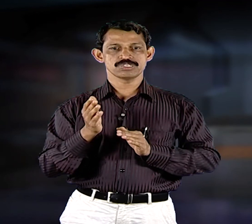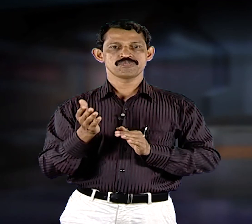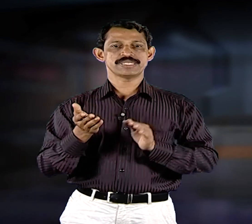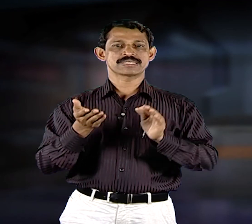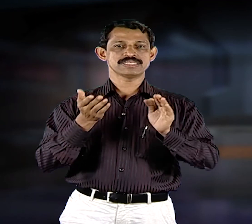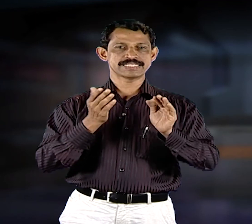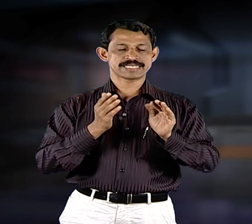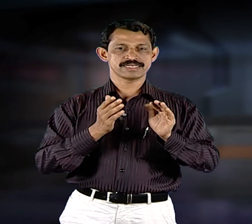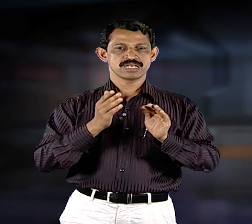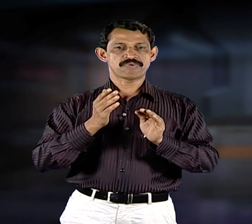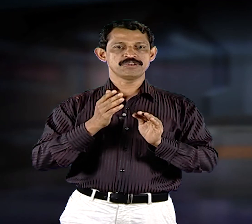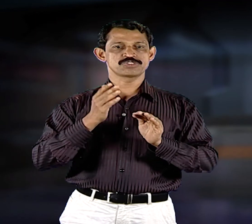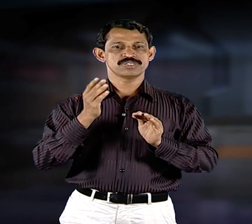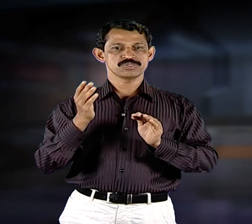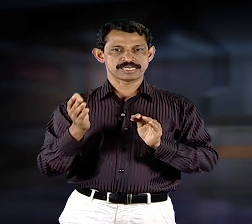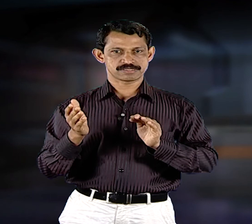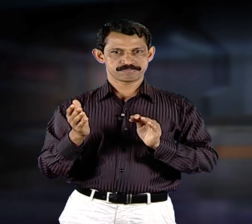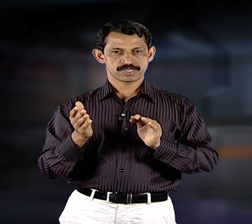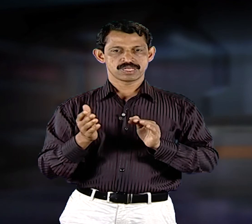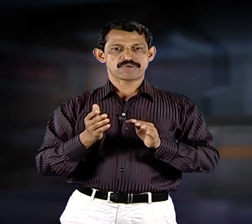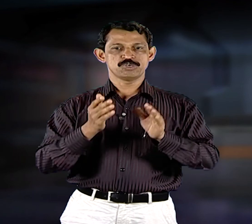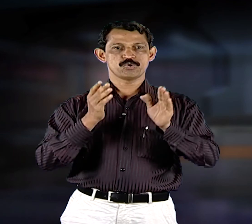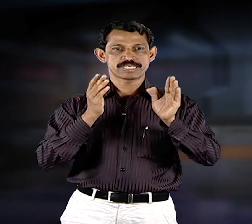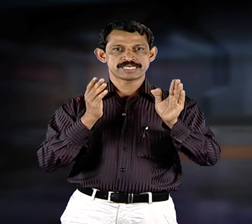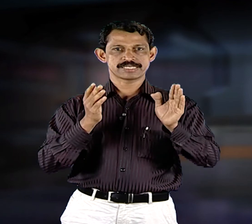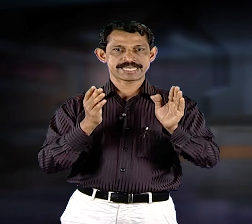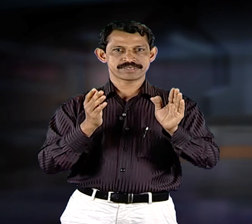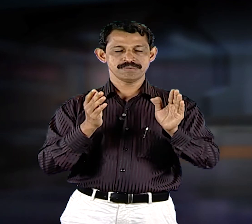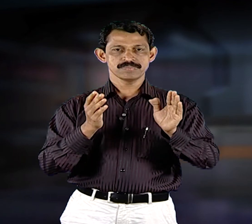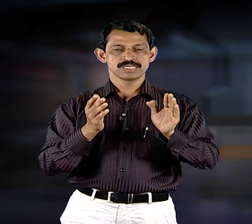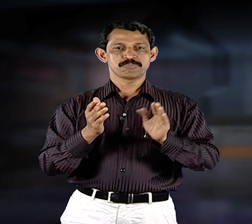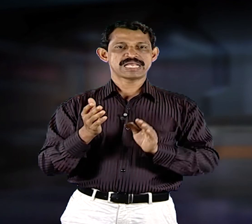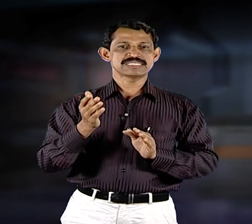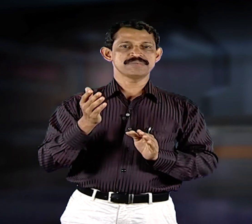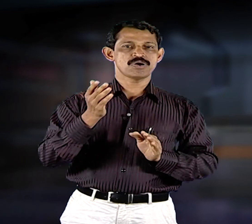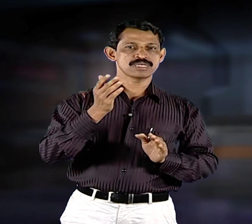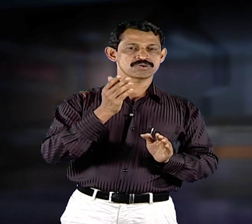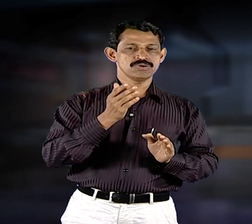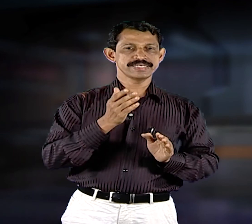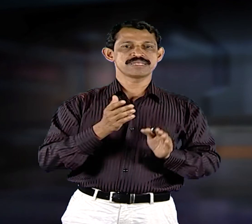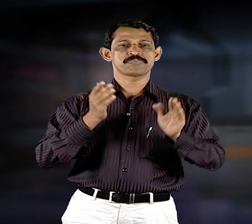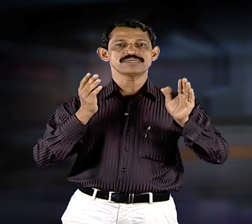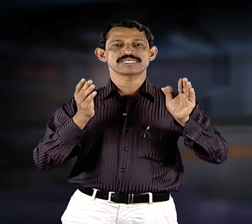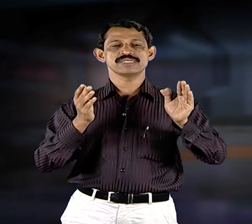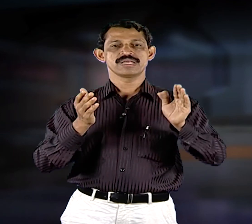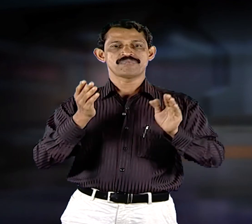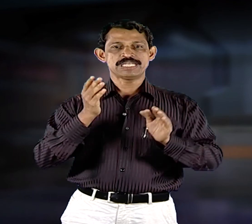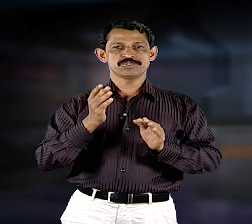for inculcating values to the students. Value oriented curriculum plays an important role in imparting value